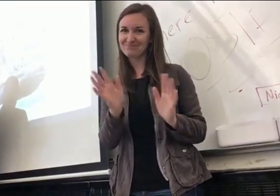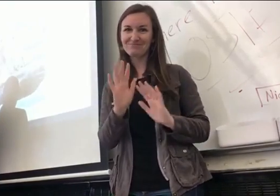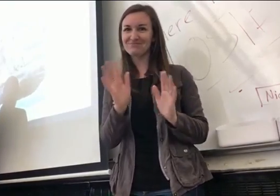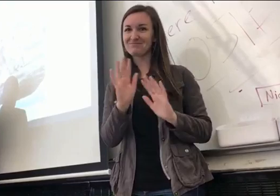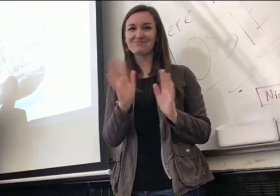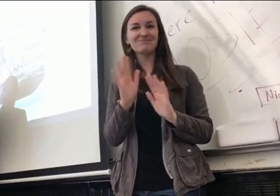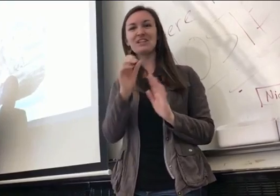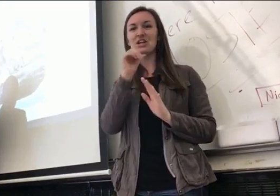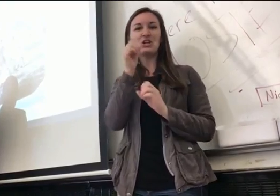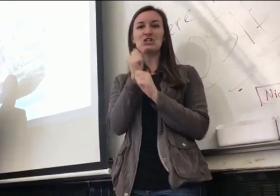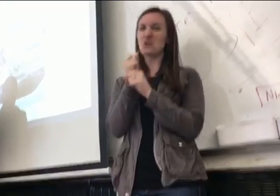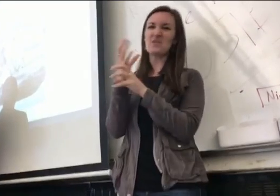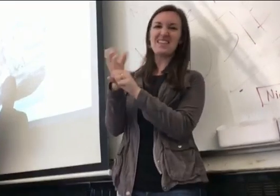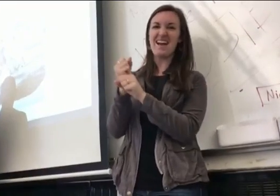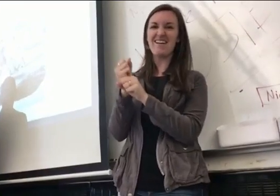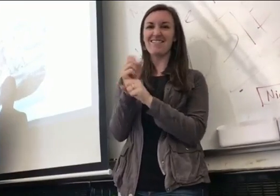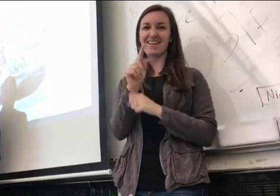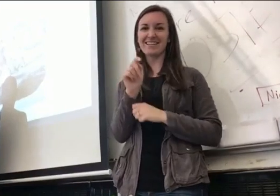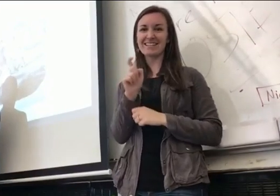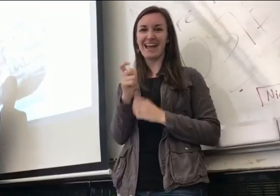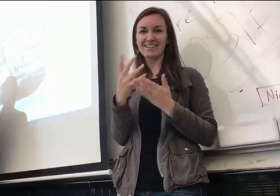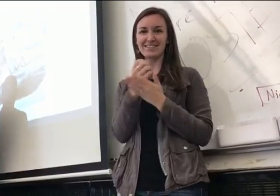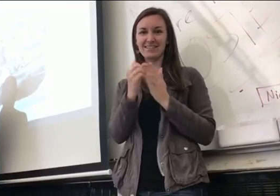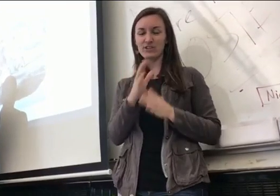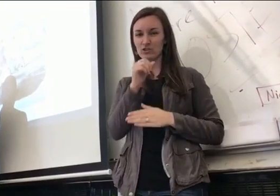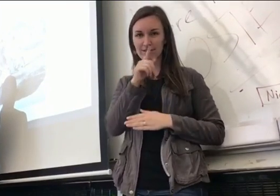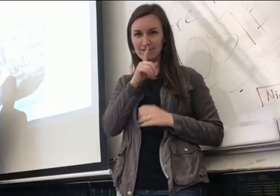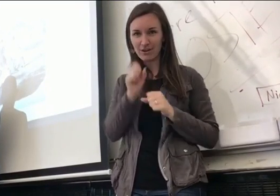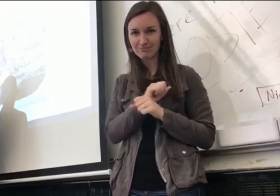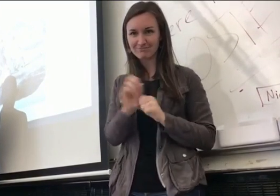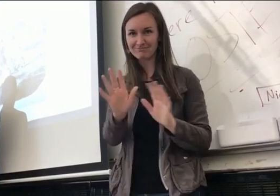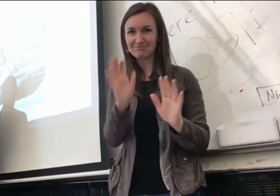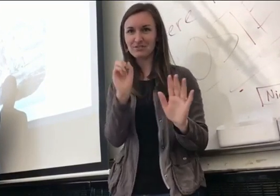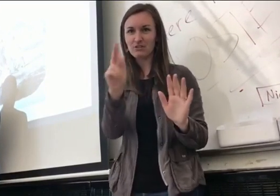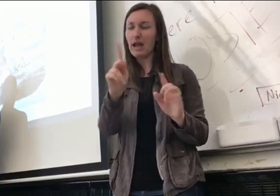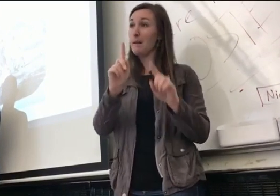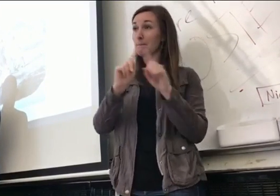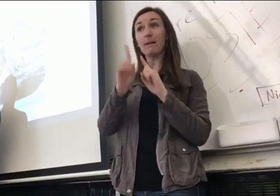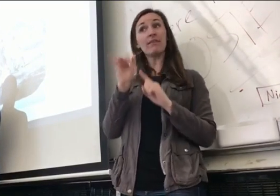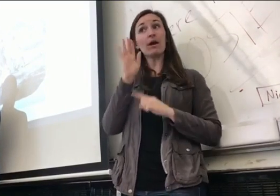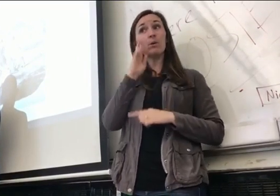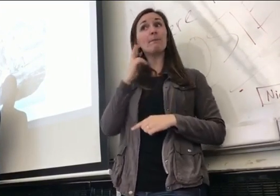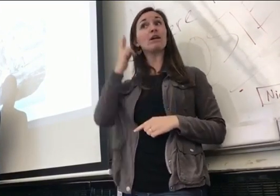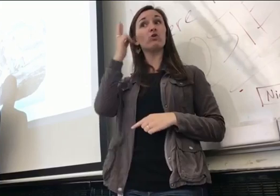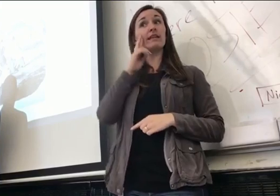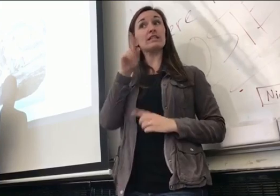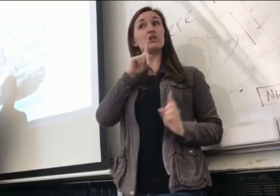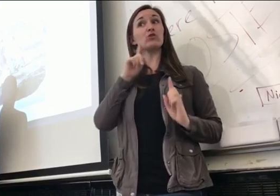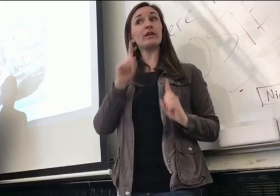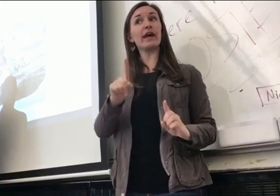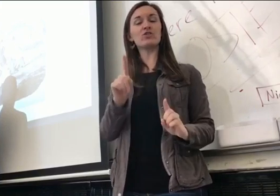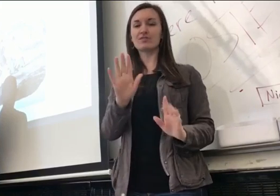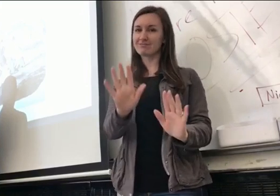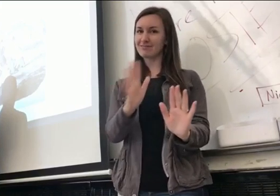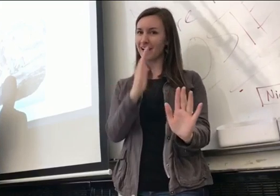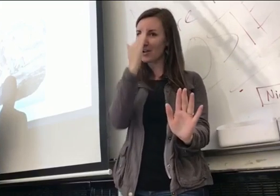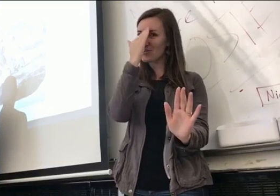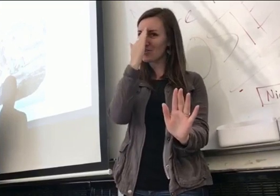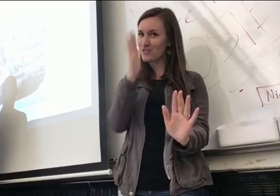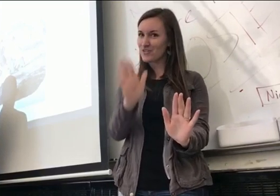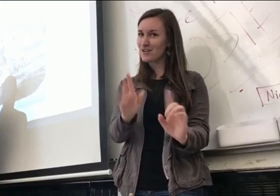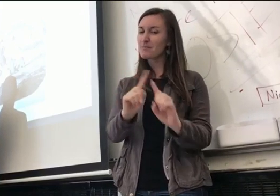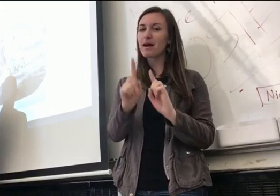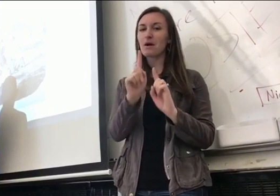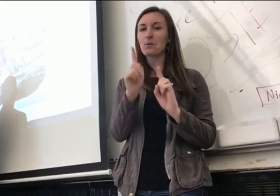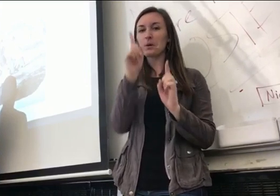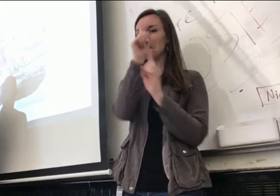angry. It's not real. But that's Okay. what the reaction was like. I know that's what it was like, but we're just